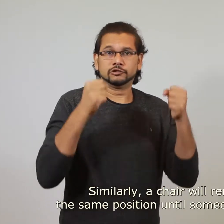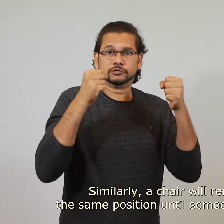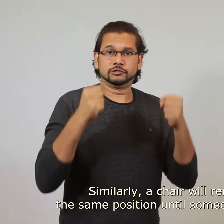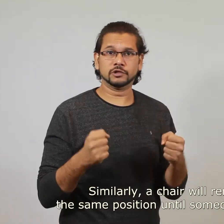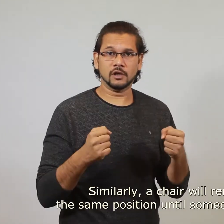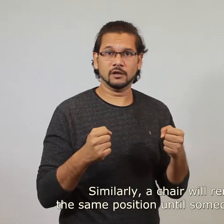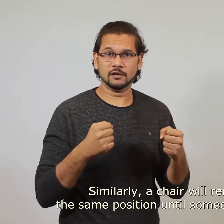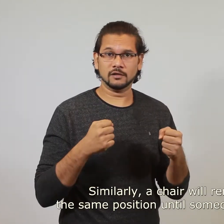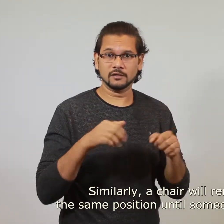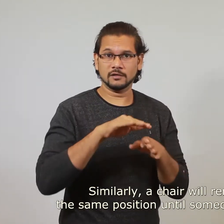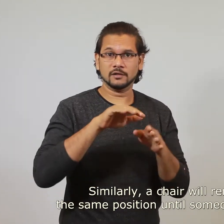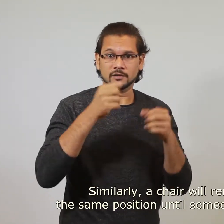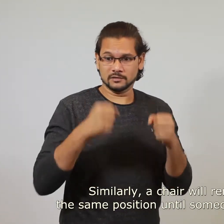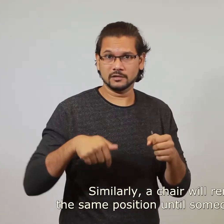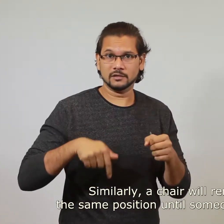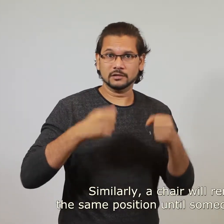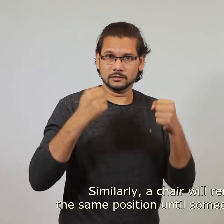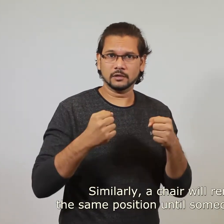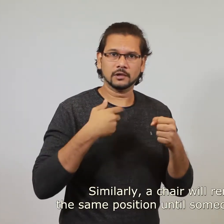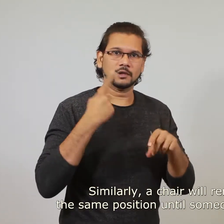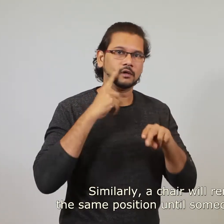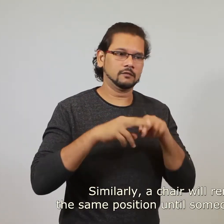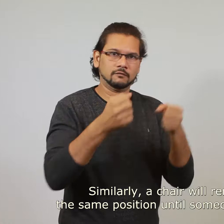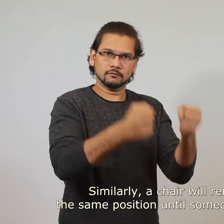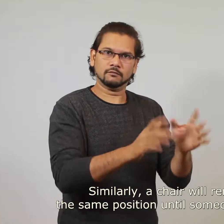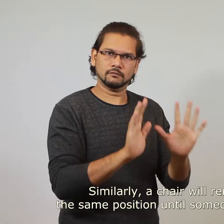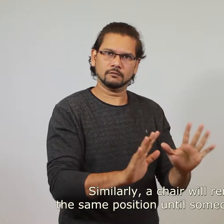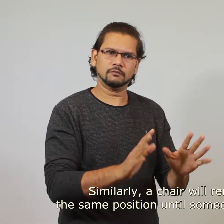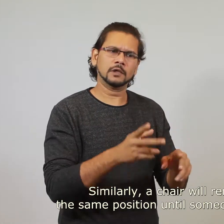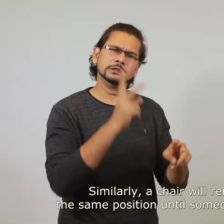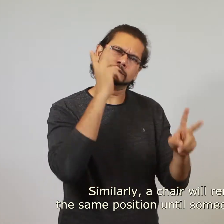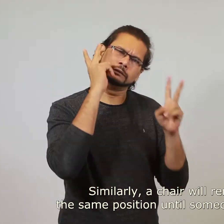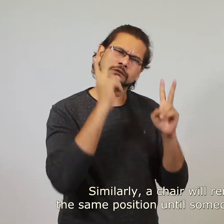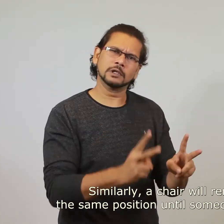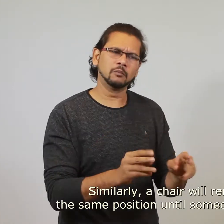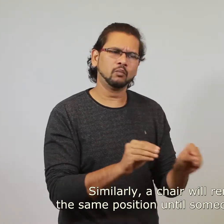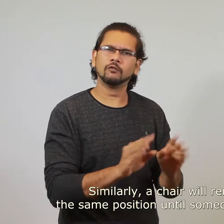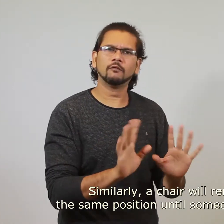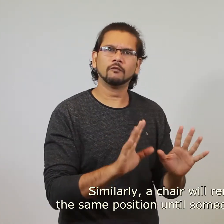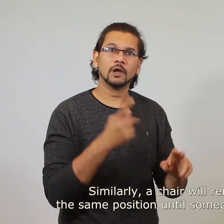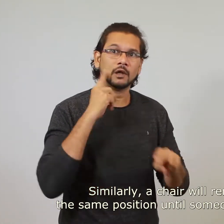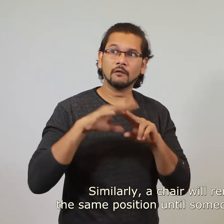Similarly, a chair will remain in the same position until someone moves it.